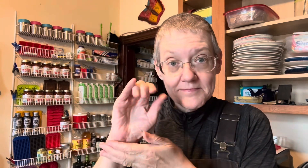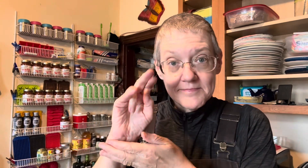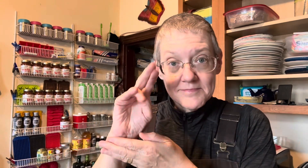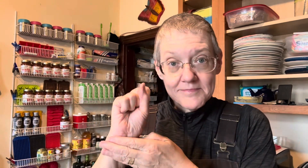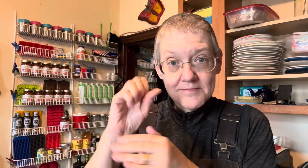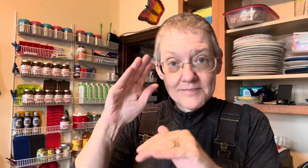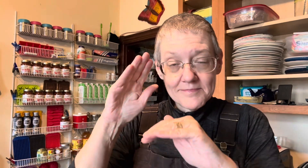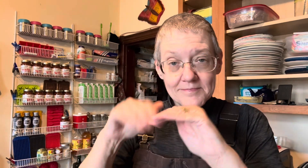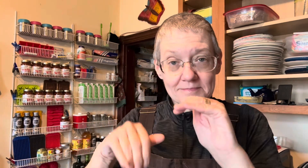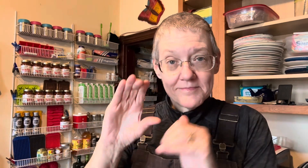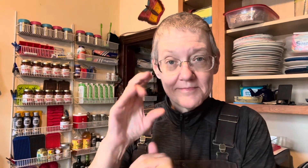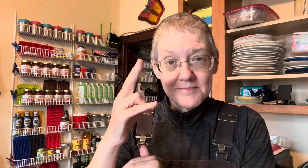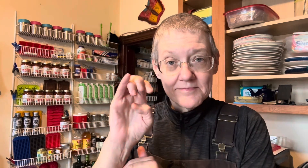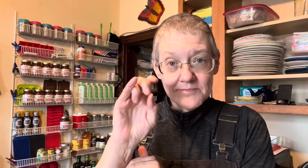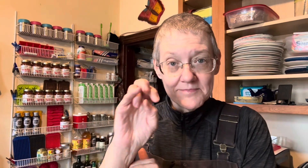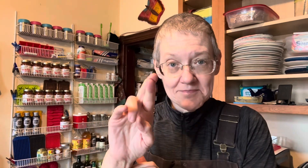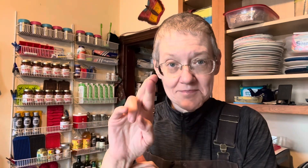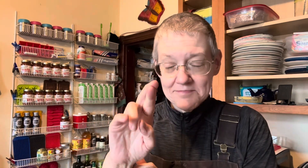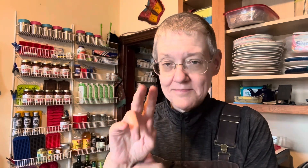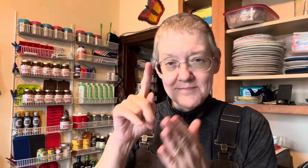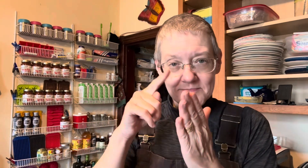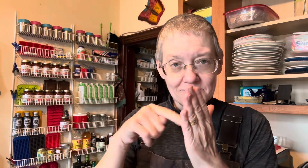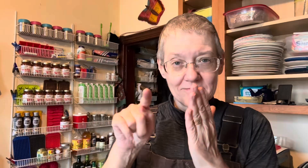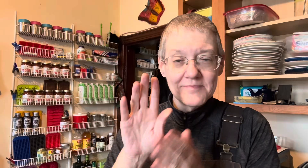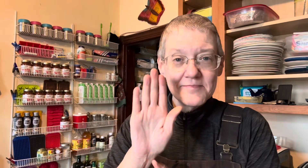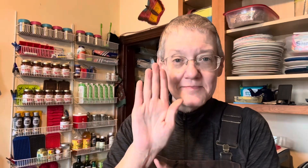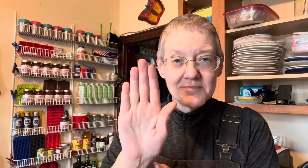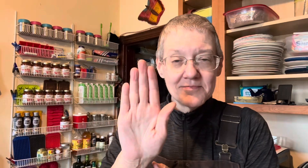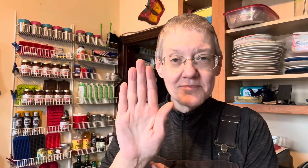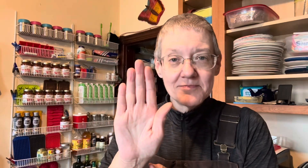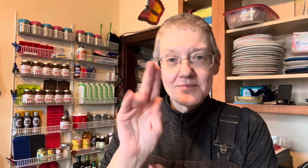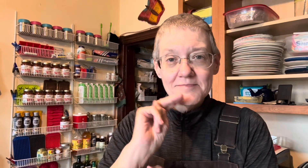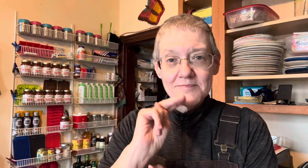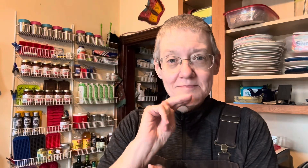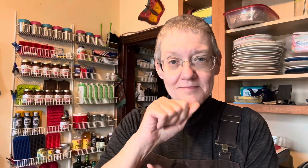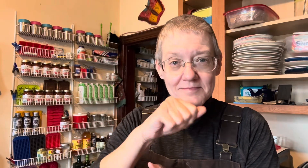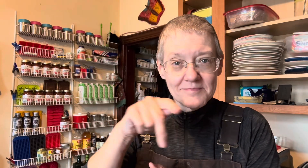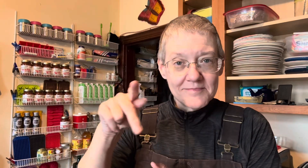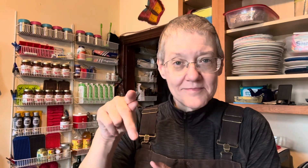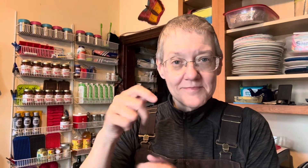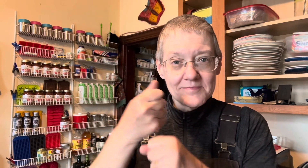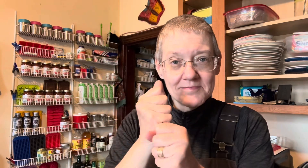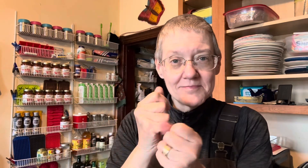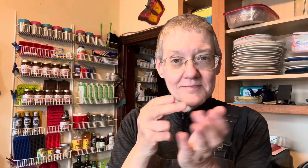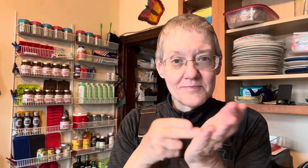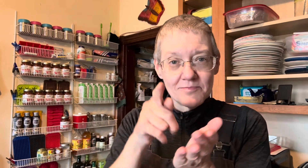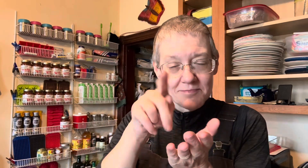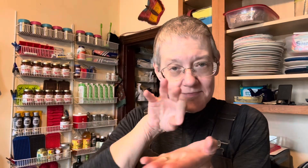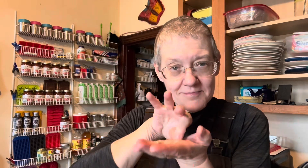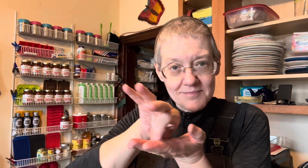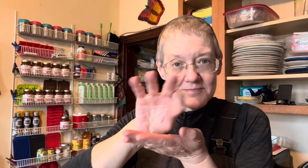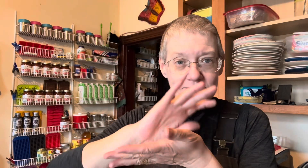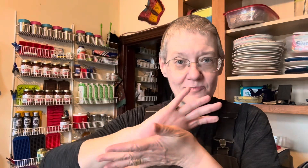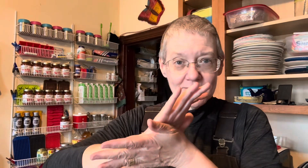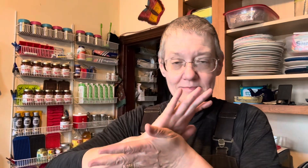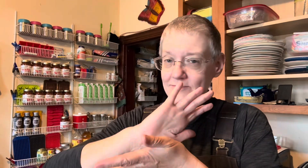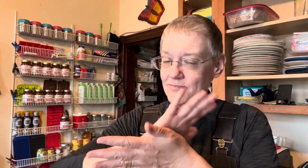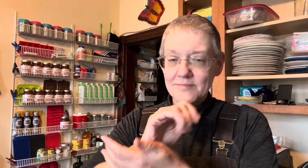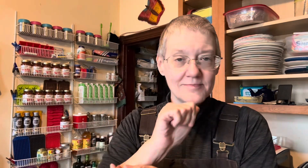cheddar. Always check your nutrition app for the net carbs in your cheese. Cheese is not